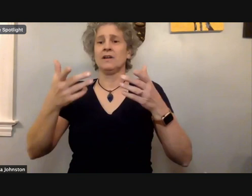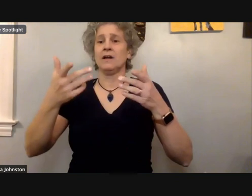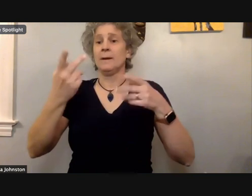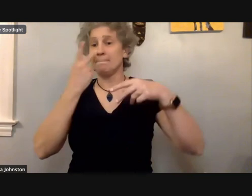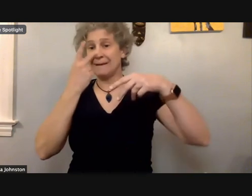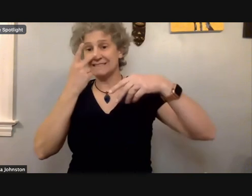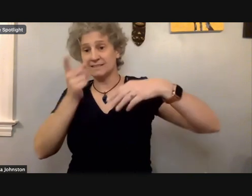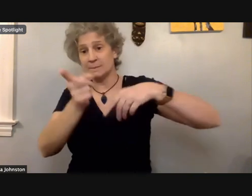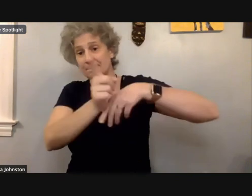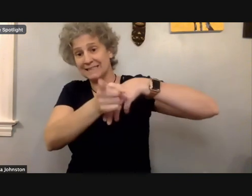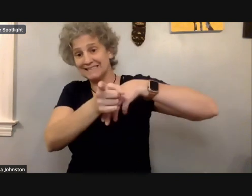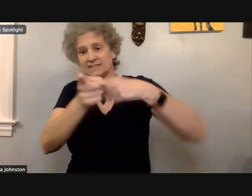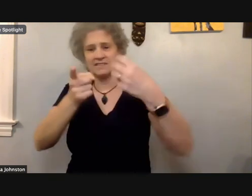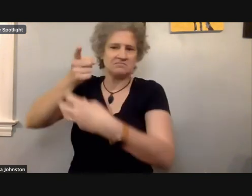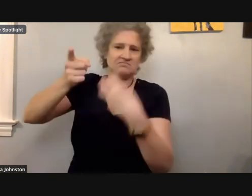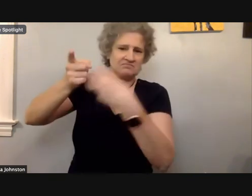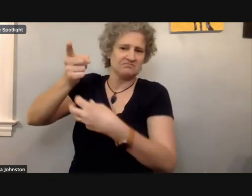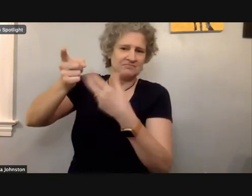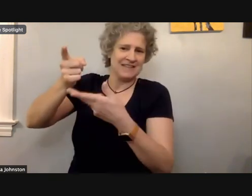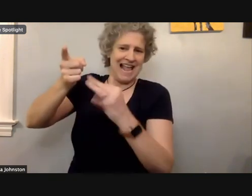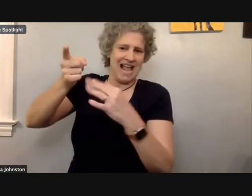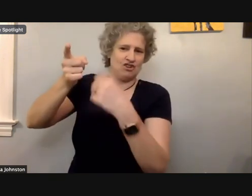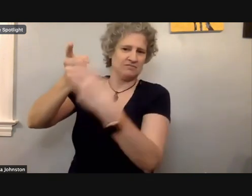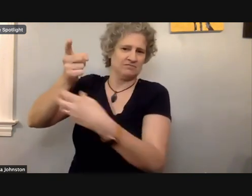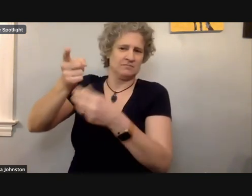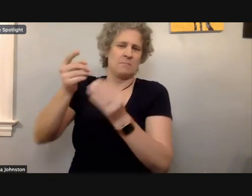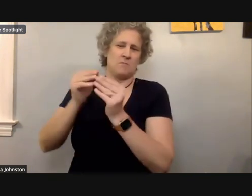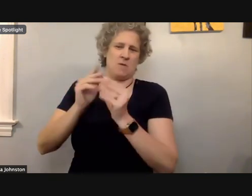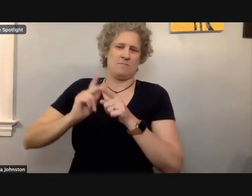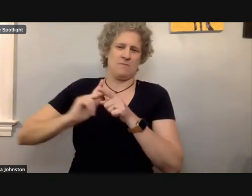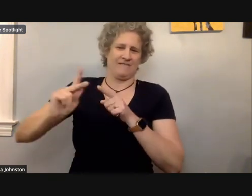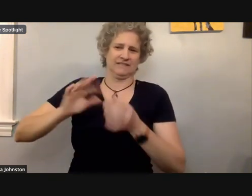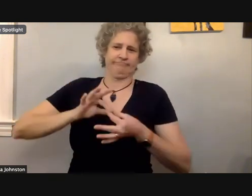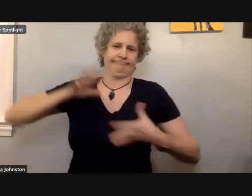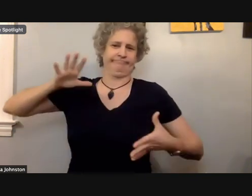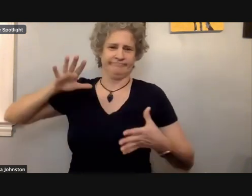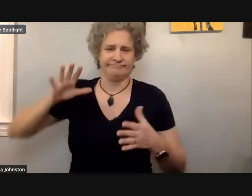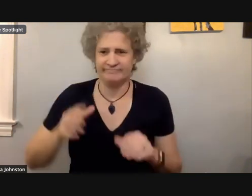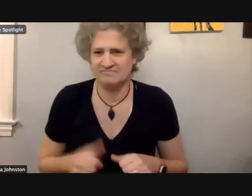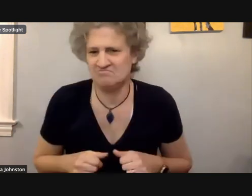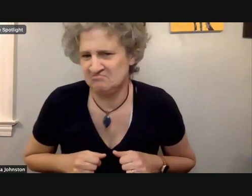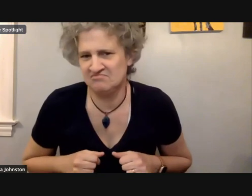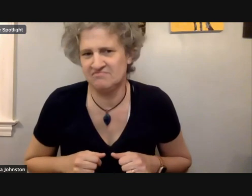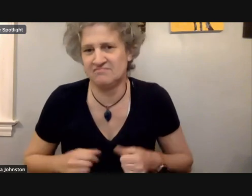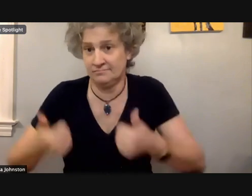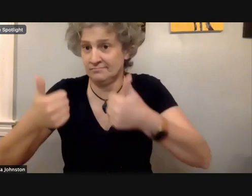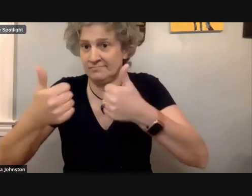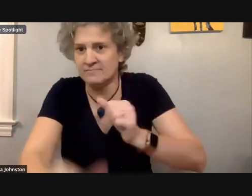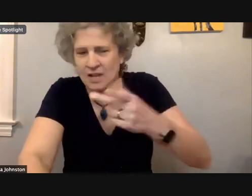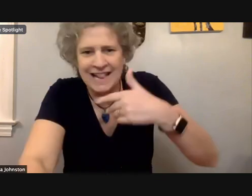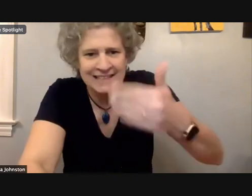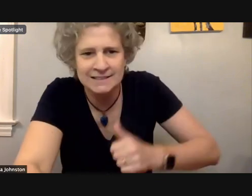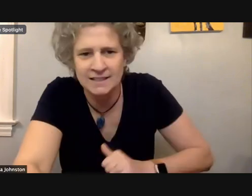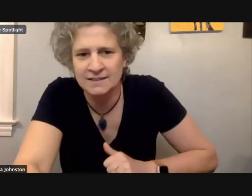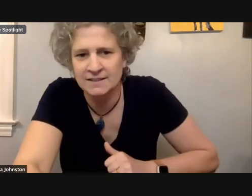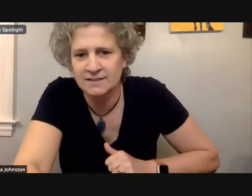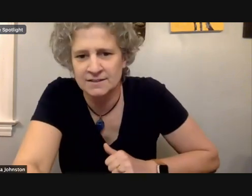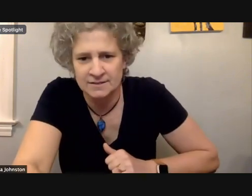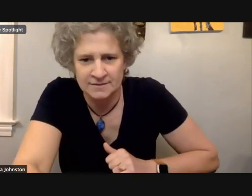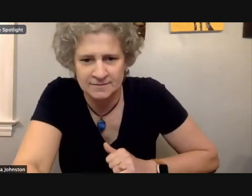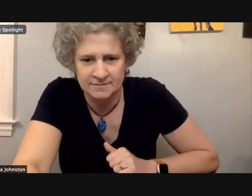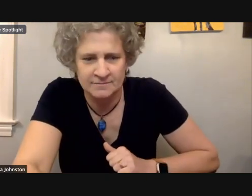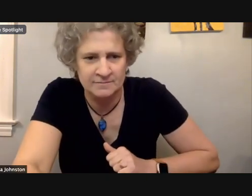something. You're not going to sign it on the body. Okay. That might be more reserved for if you're talking about it with your children or something